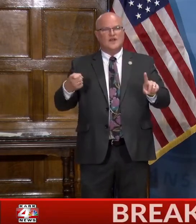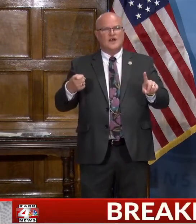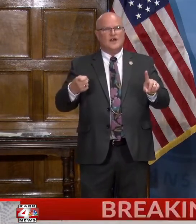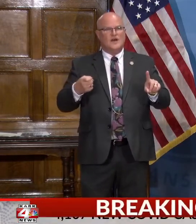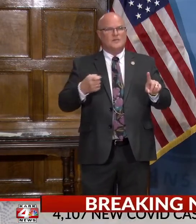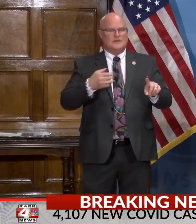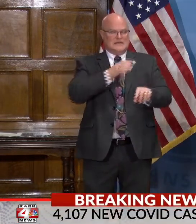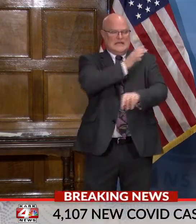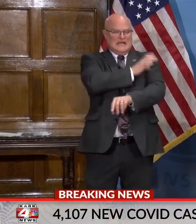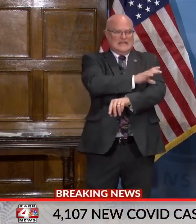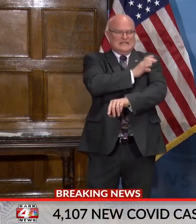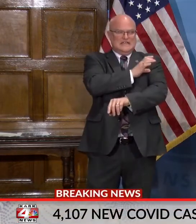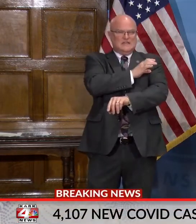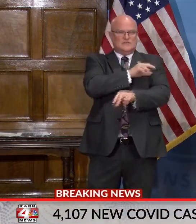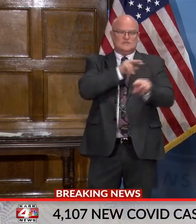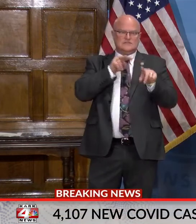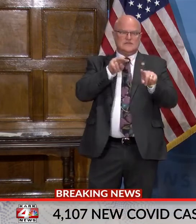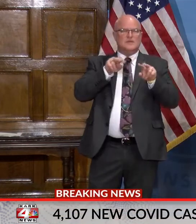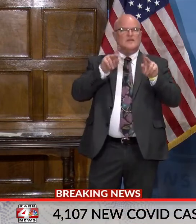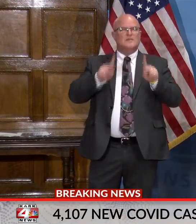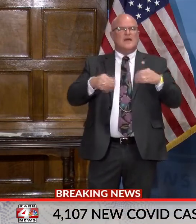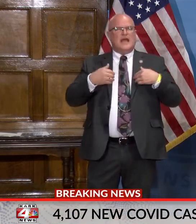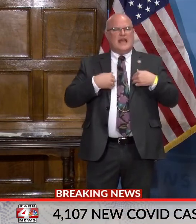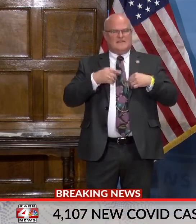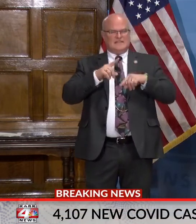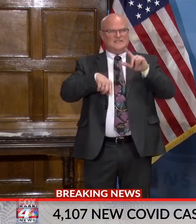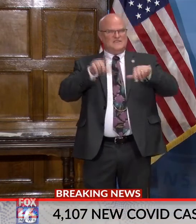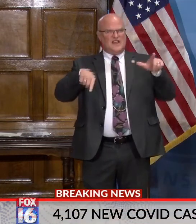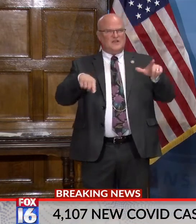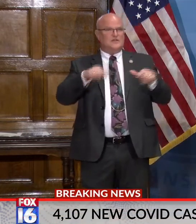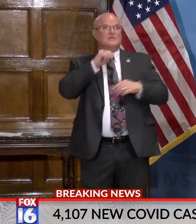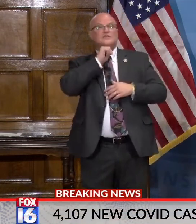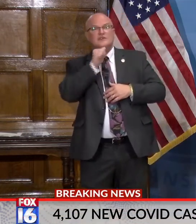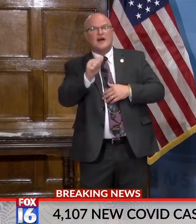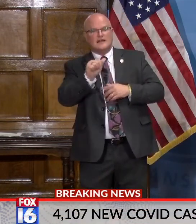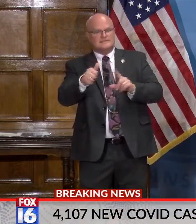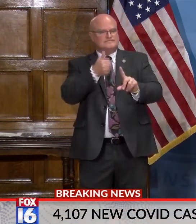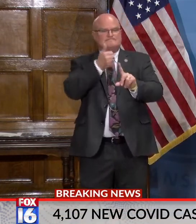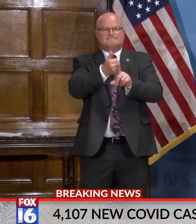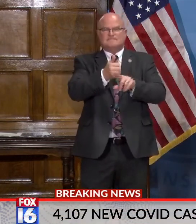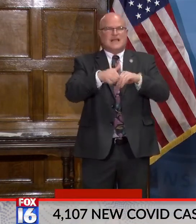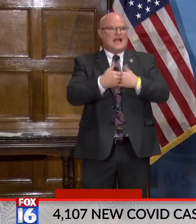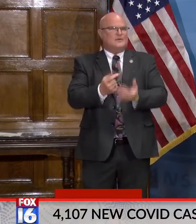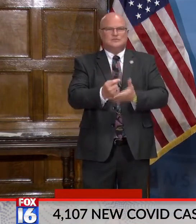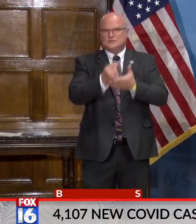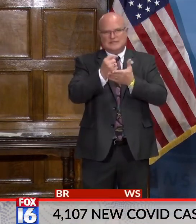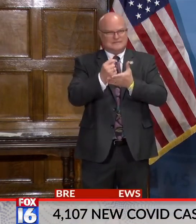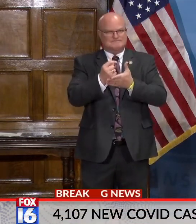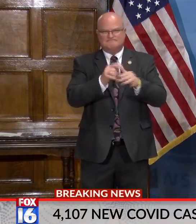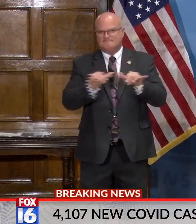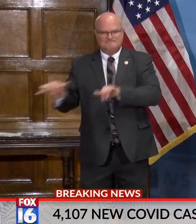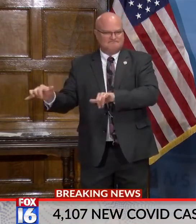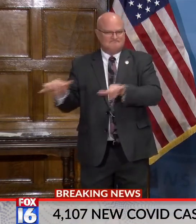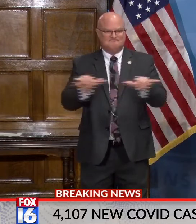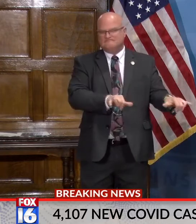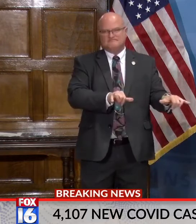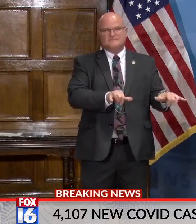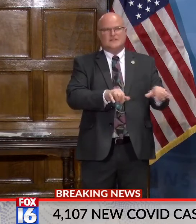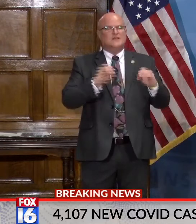standpoint, whether somebody has one of these variants or not has no impact on how we treat these individuals. So there's no